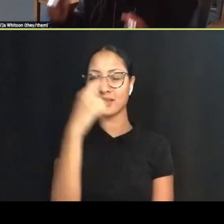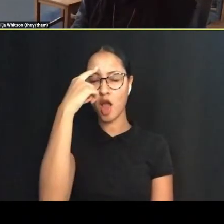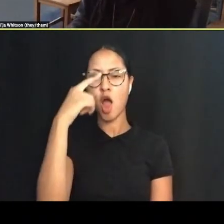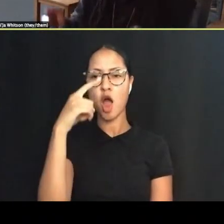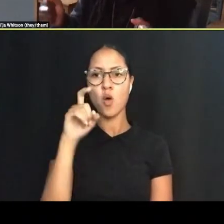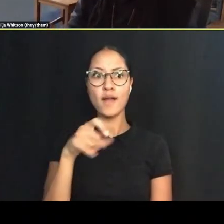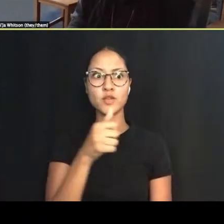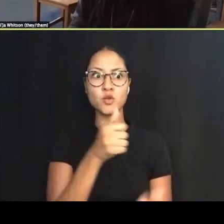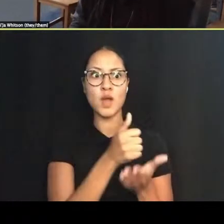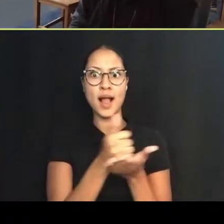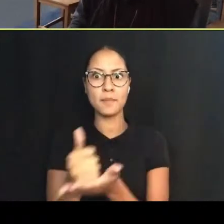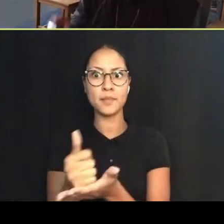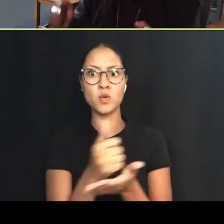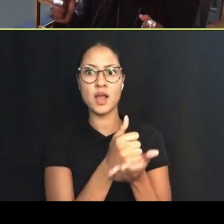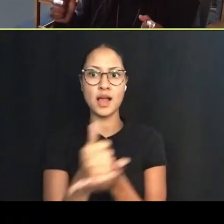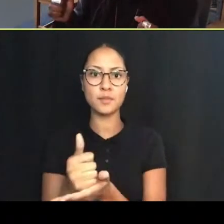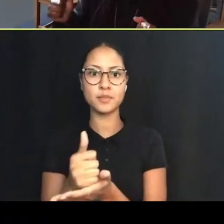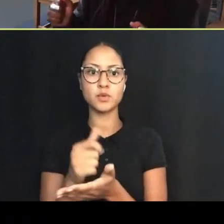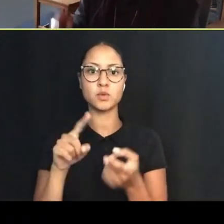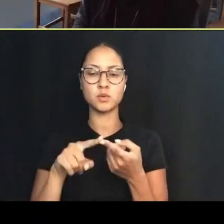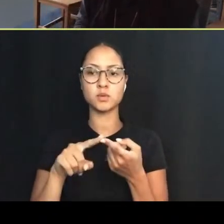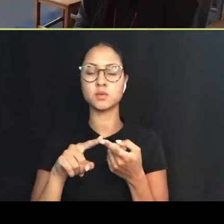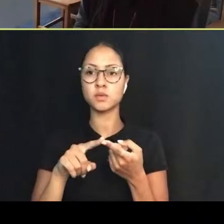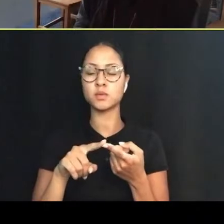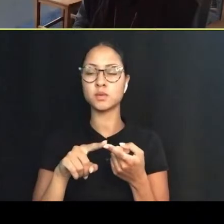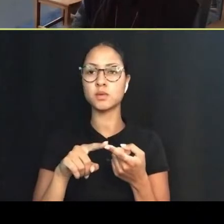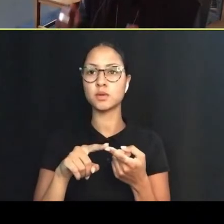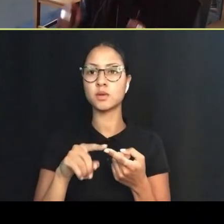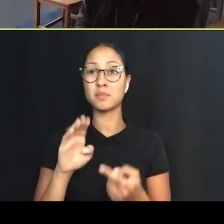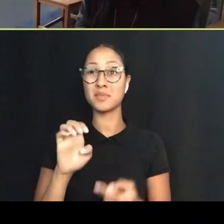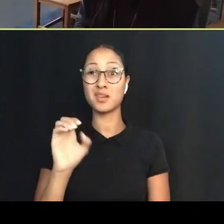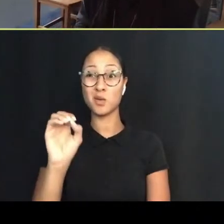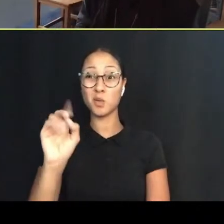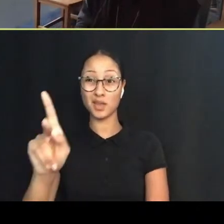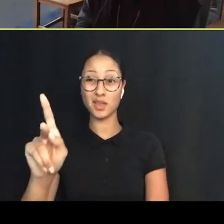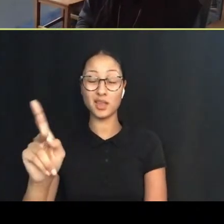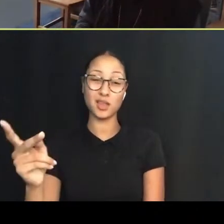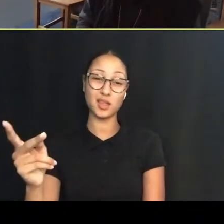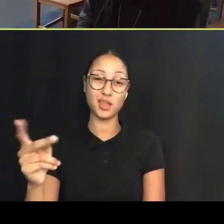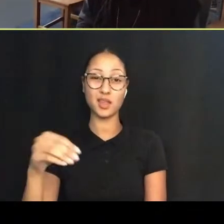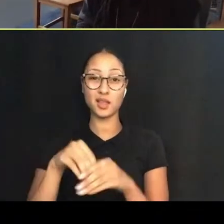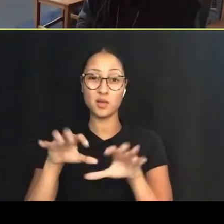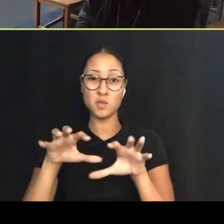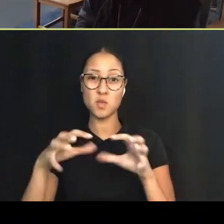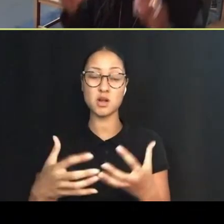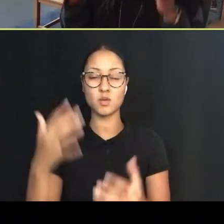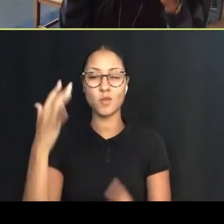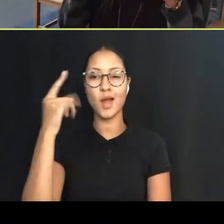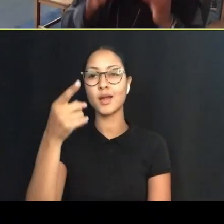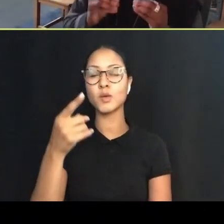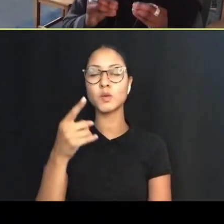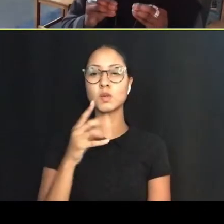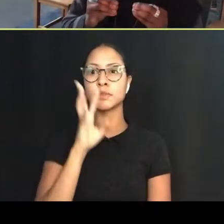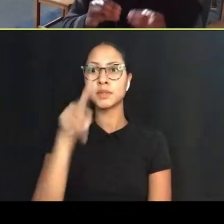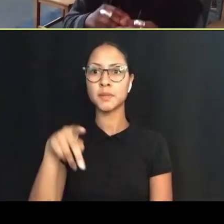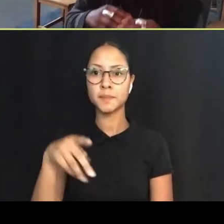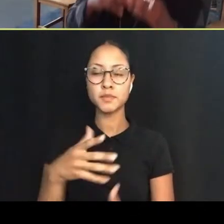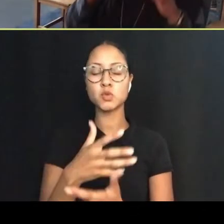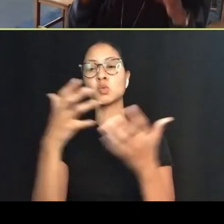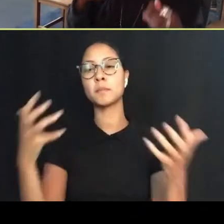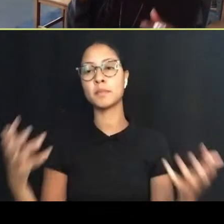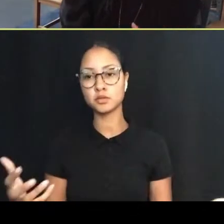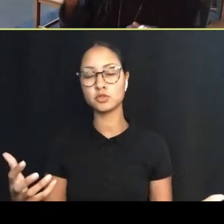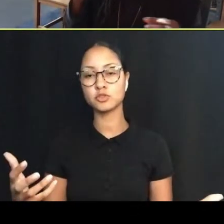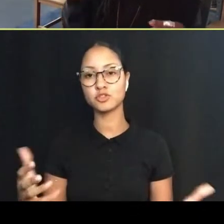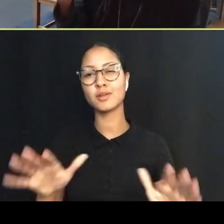okay in this world because you talk too much. Like you have too much to say, quiet down. But like, so